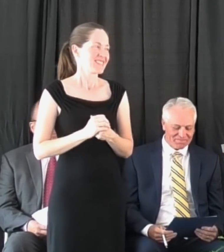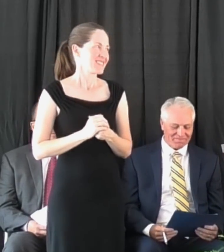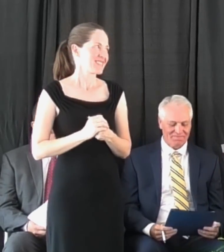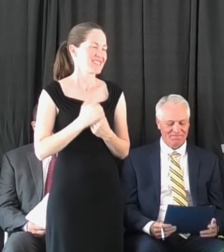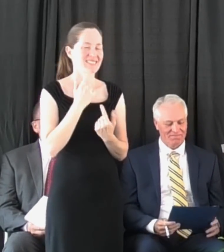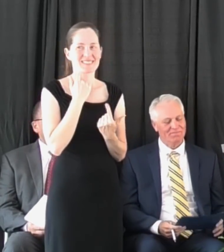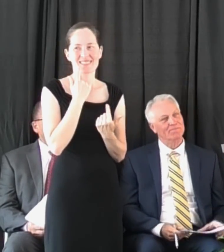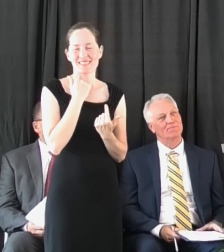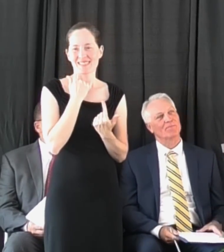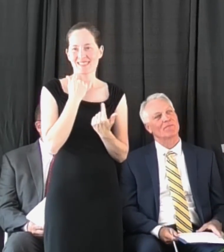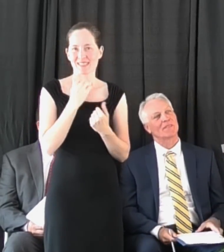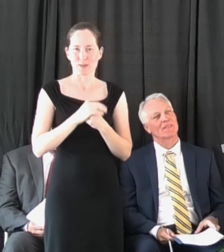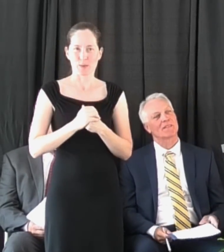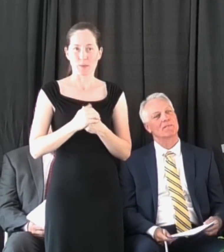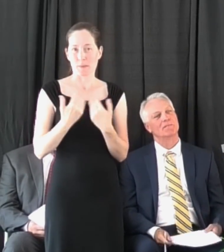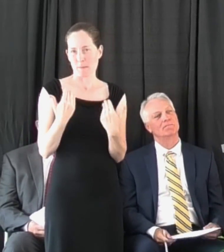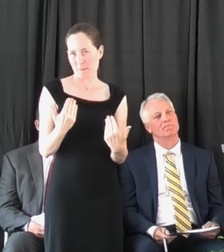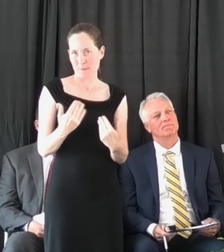So here goes.